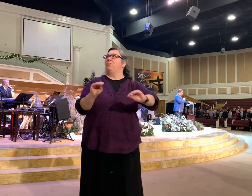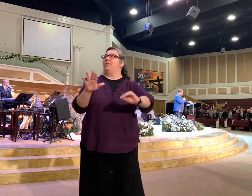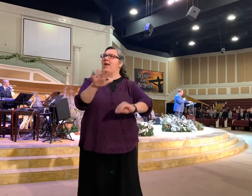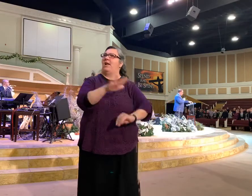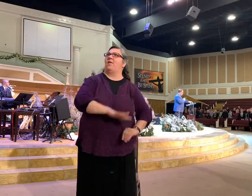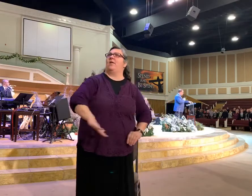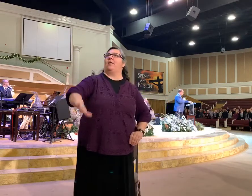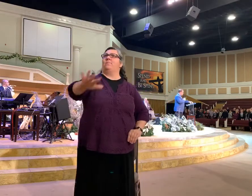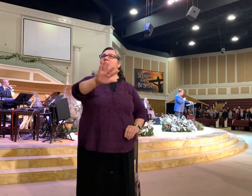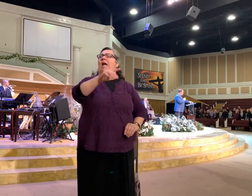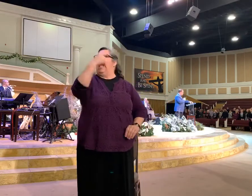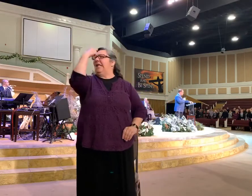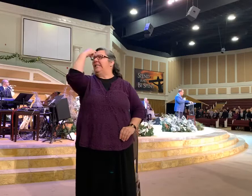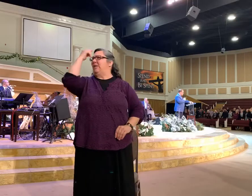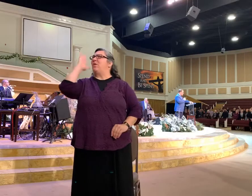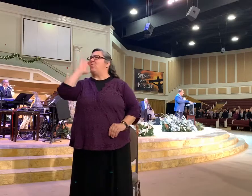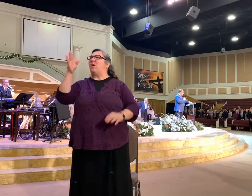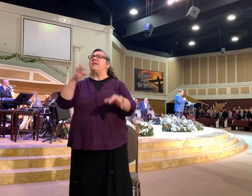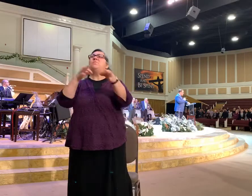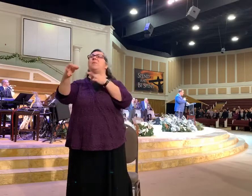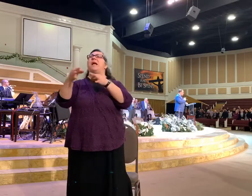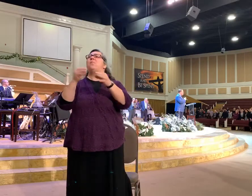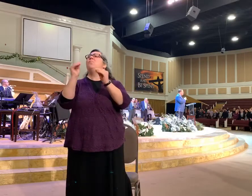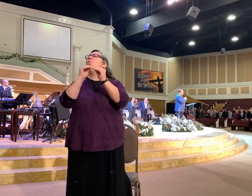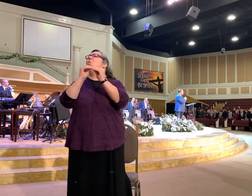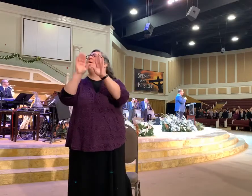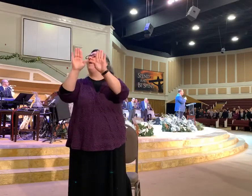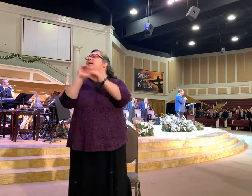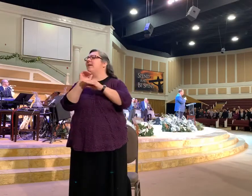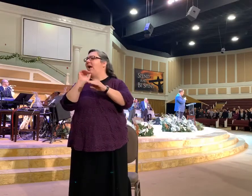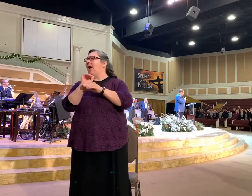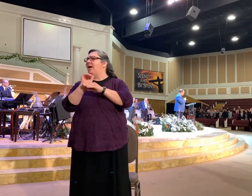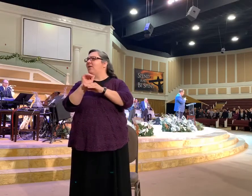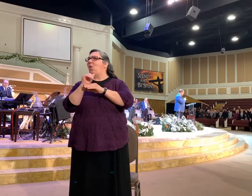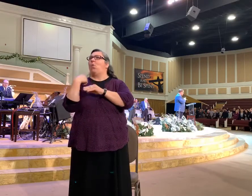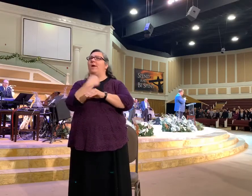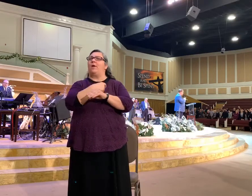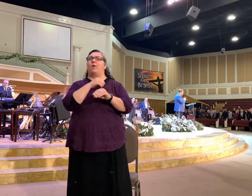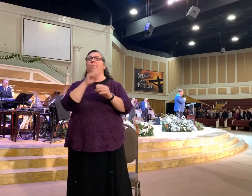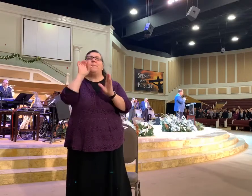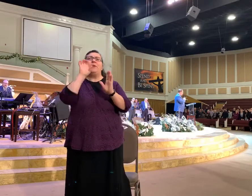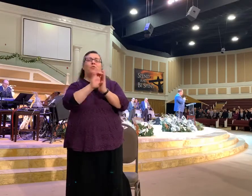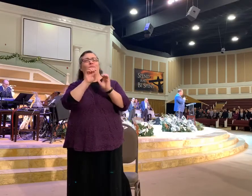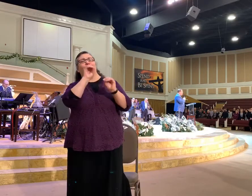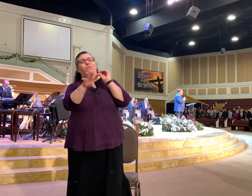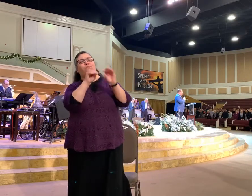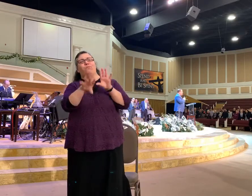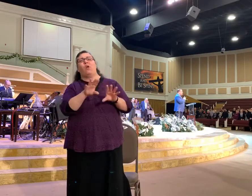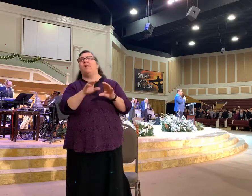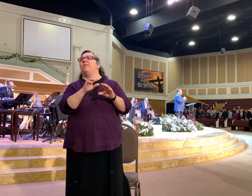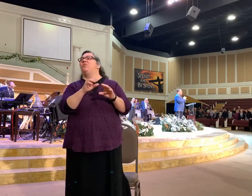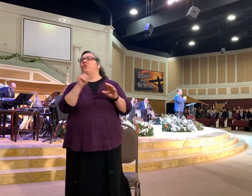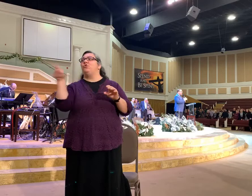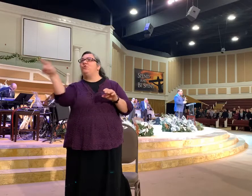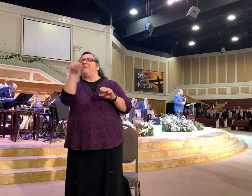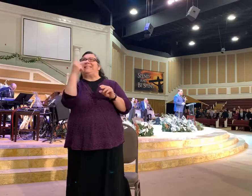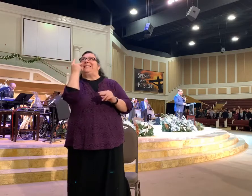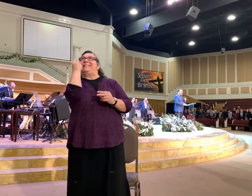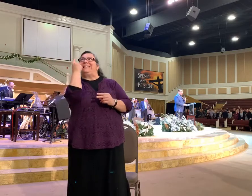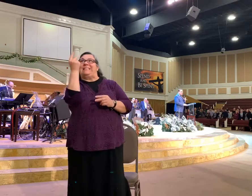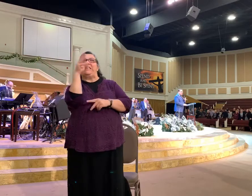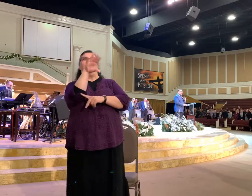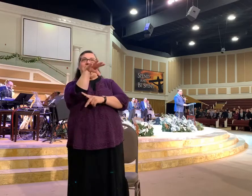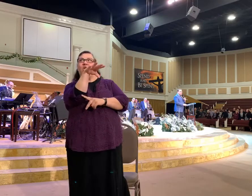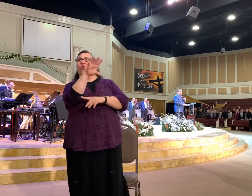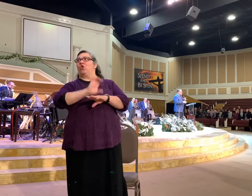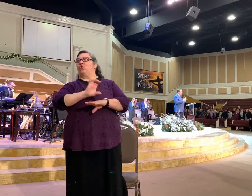We're probably going to talk a little bit more about that on Sunday night, because we're putting together a presentation that you'll be able to see some of those videos of